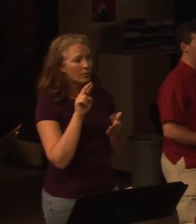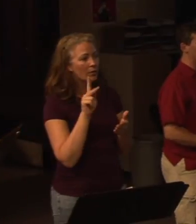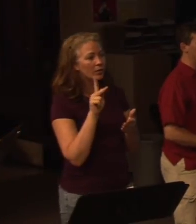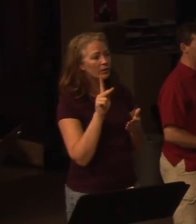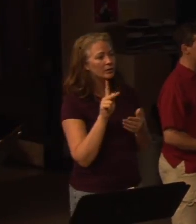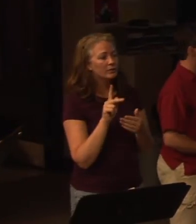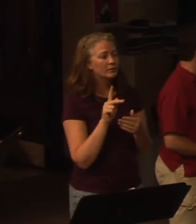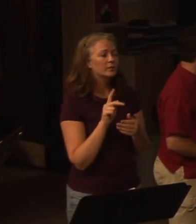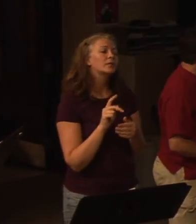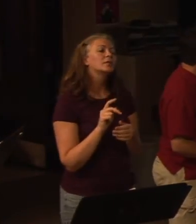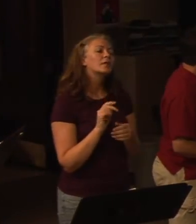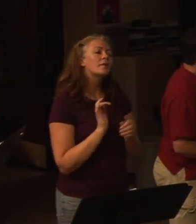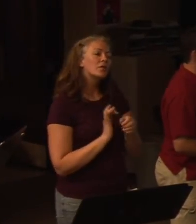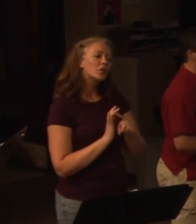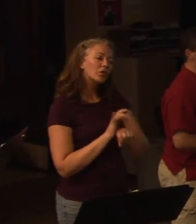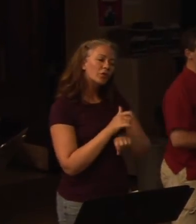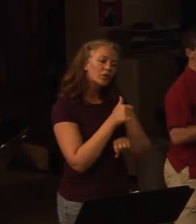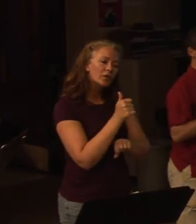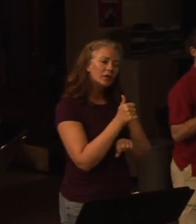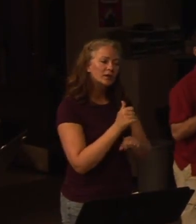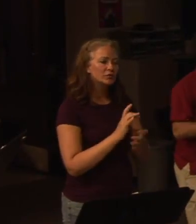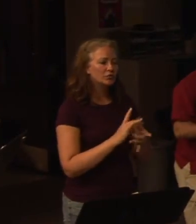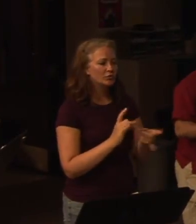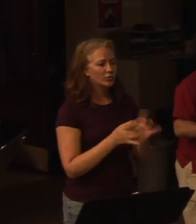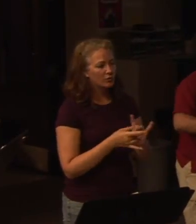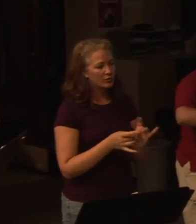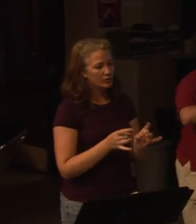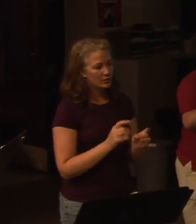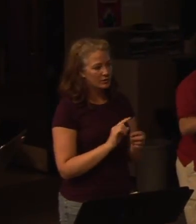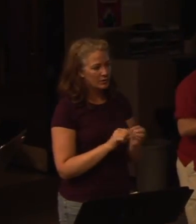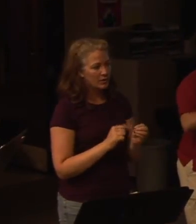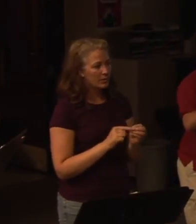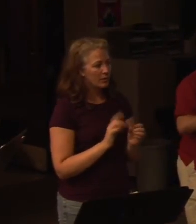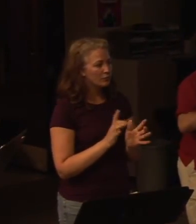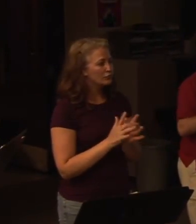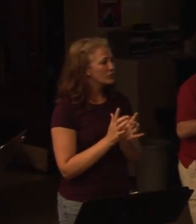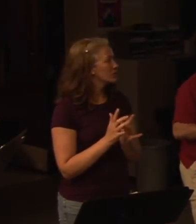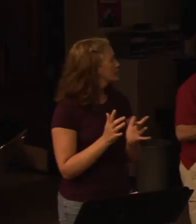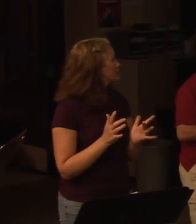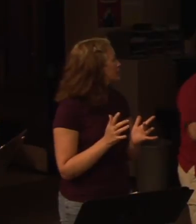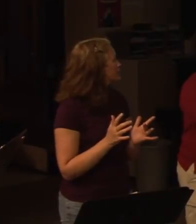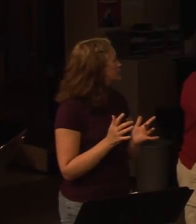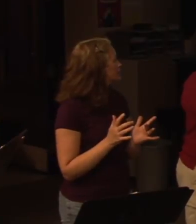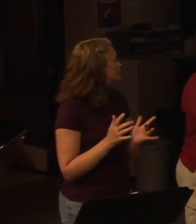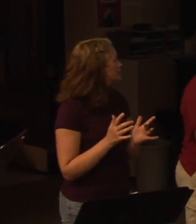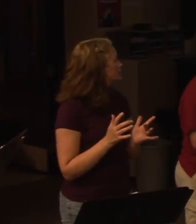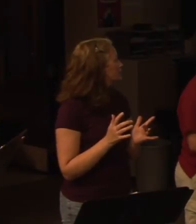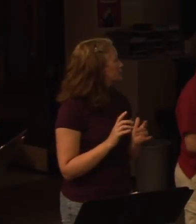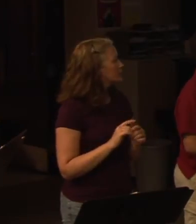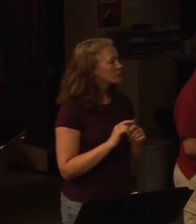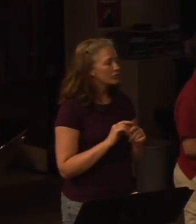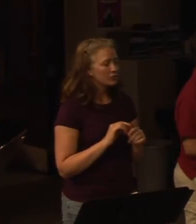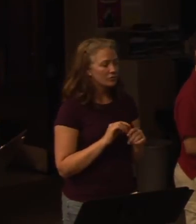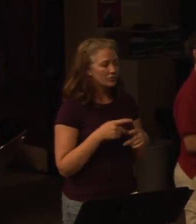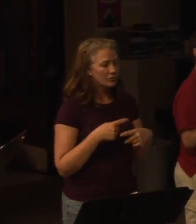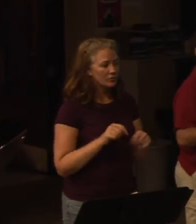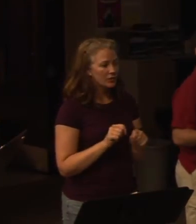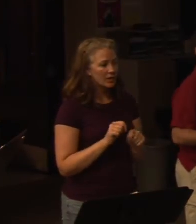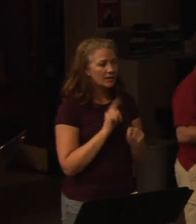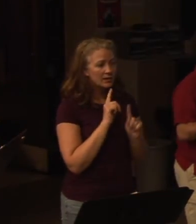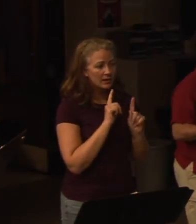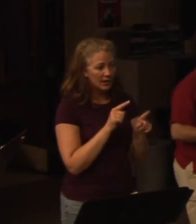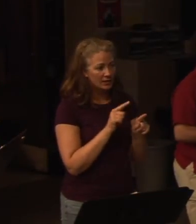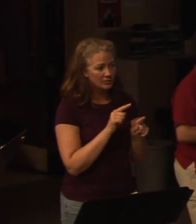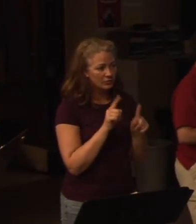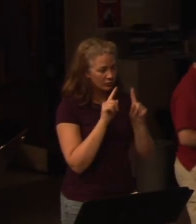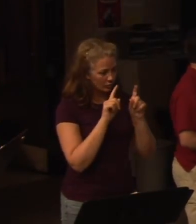we have in writing about Jesus' life. And so in many ways, they're closest. The other ones, they start trying to answer questions that this one raises instead of just letting it be